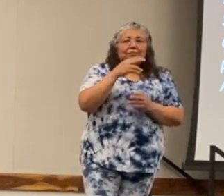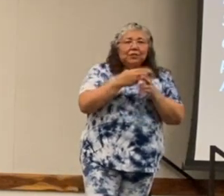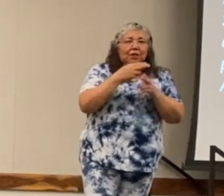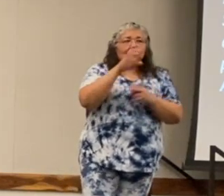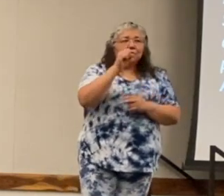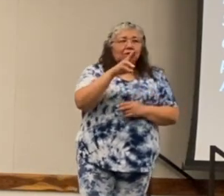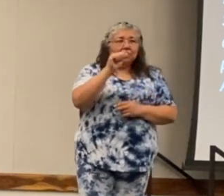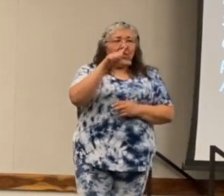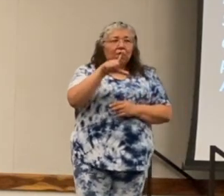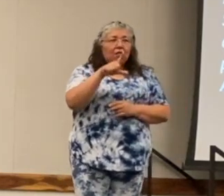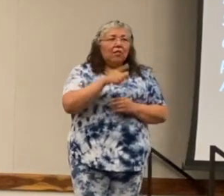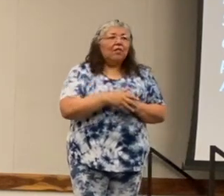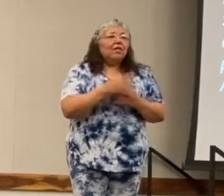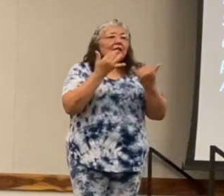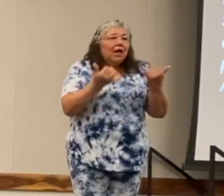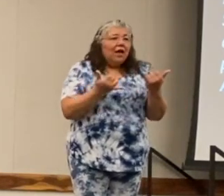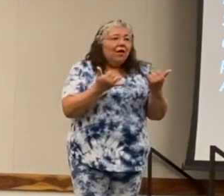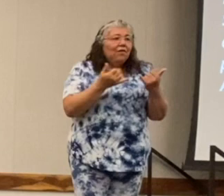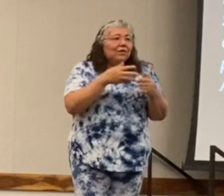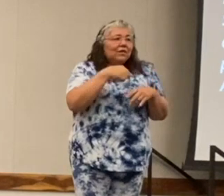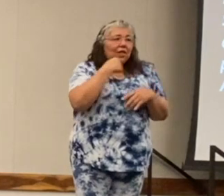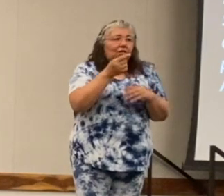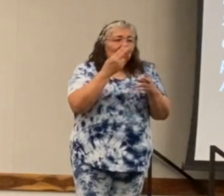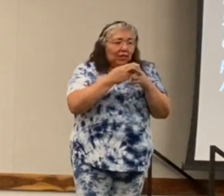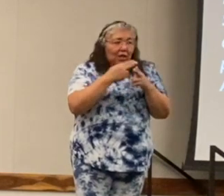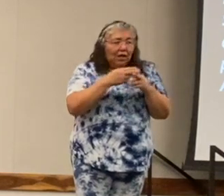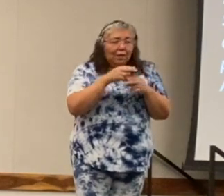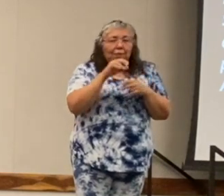from Tarsus. He's telling you the man's name.